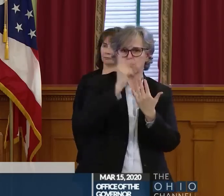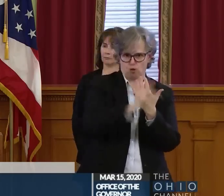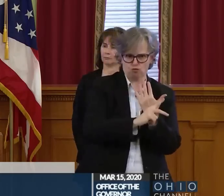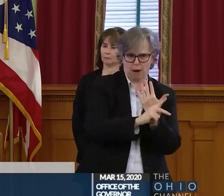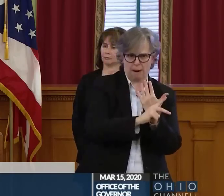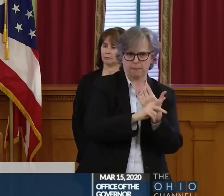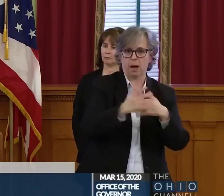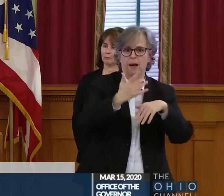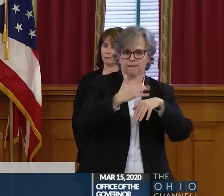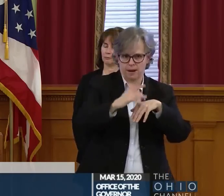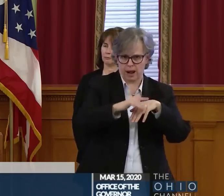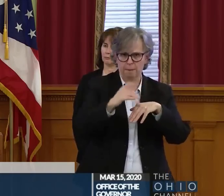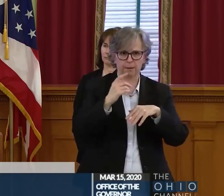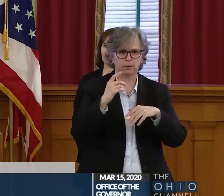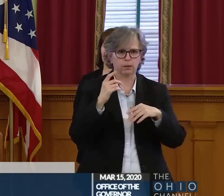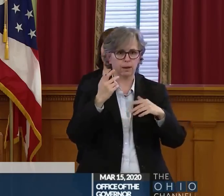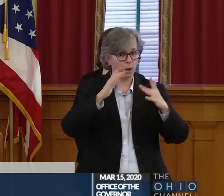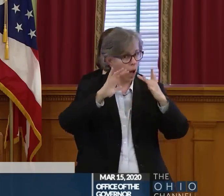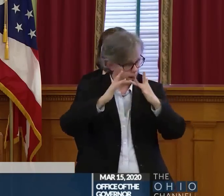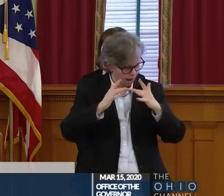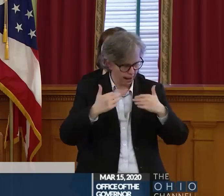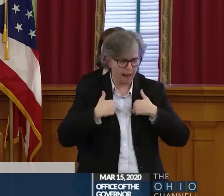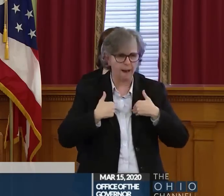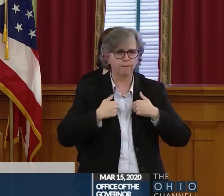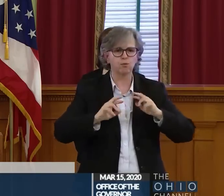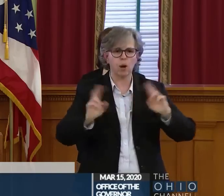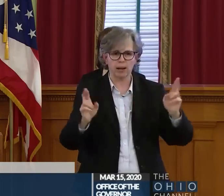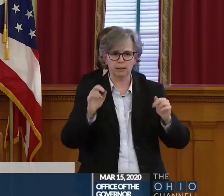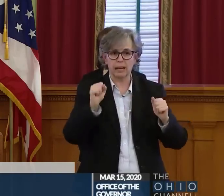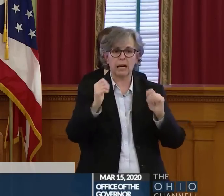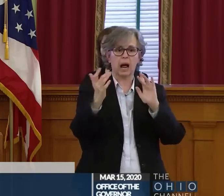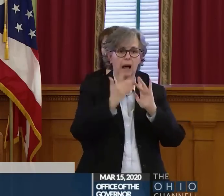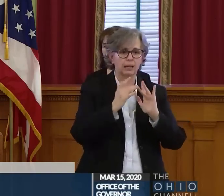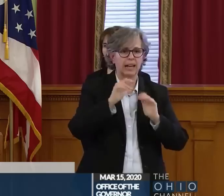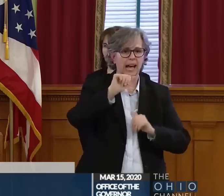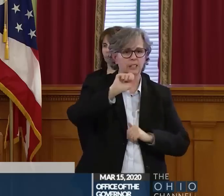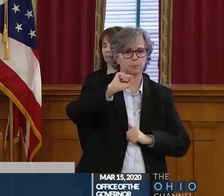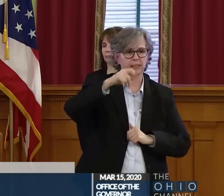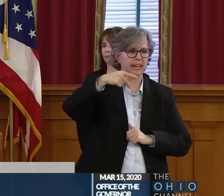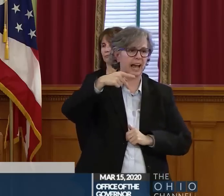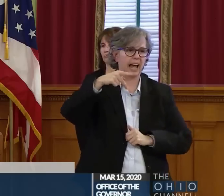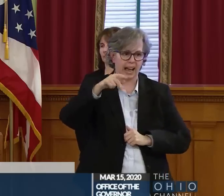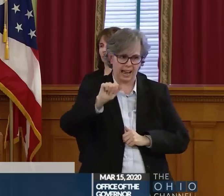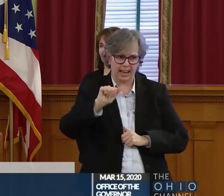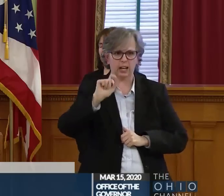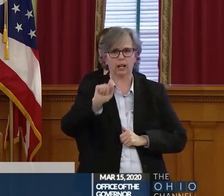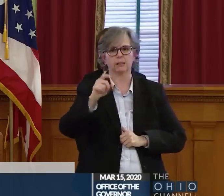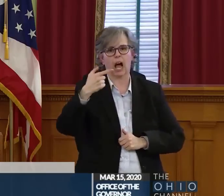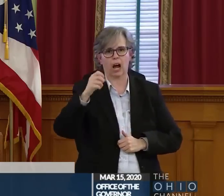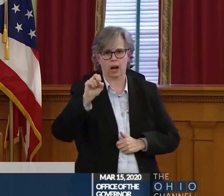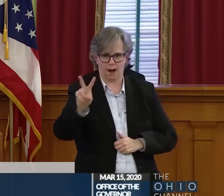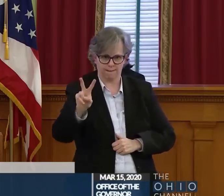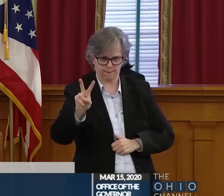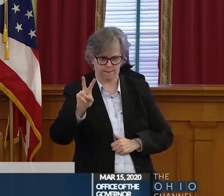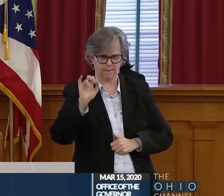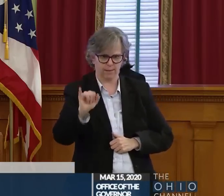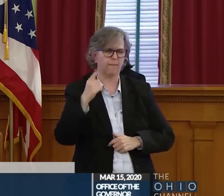sba.gov/disaster or by contacting the SBA Disaster Assistance Customer Service Line at